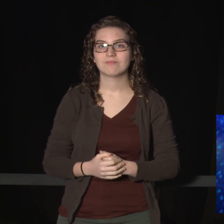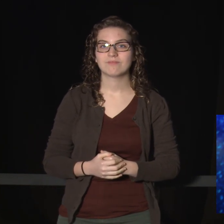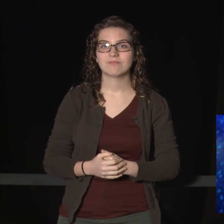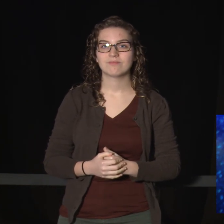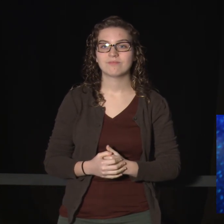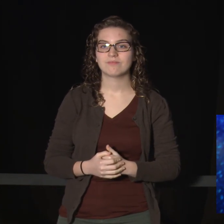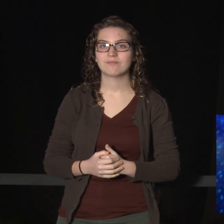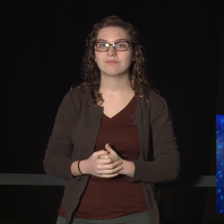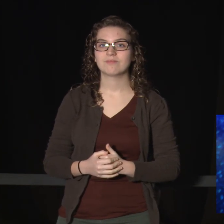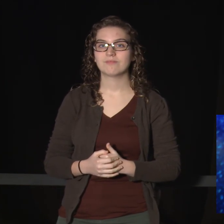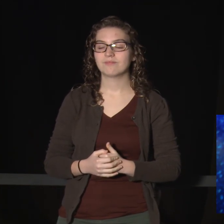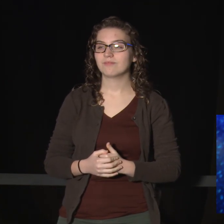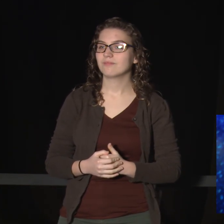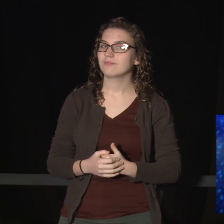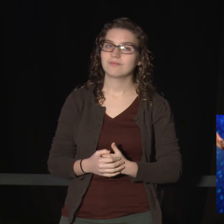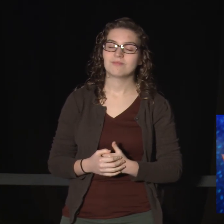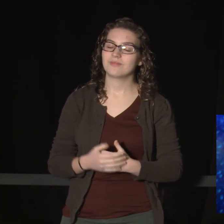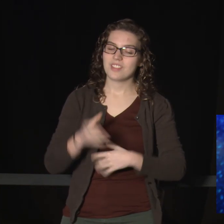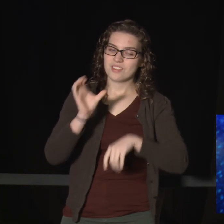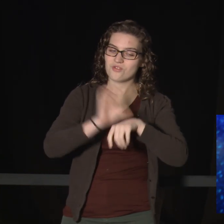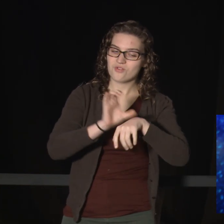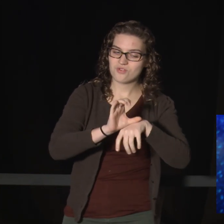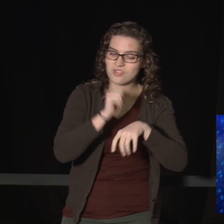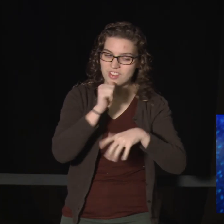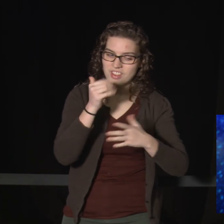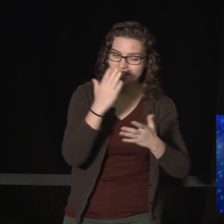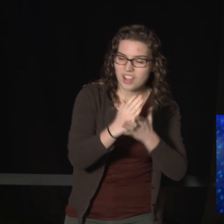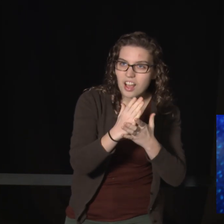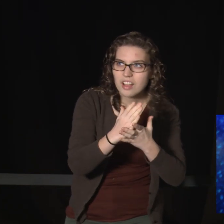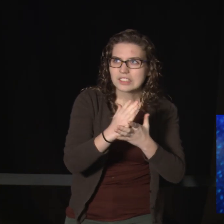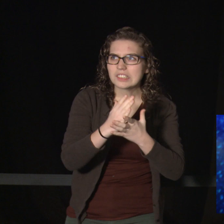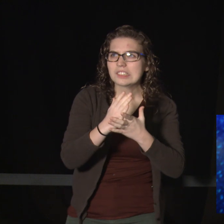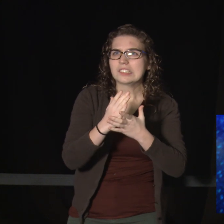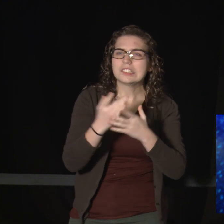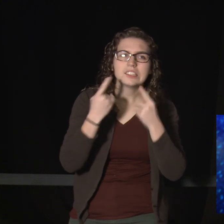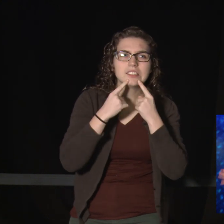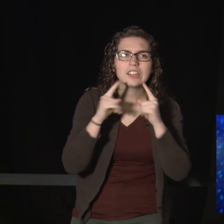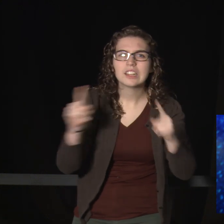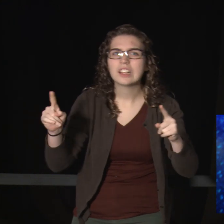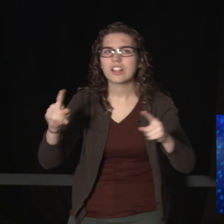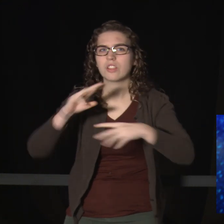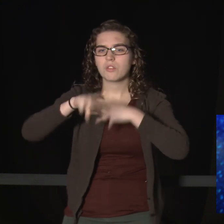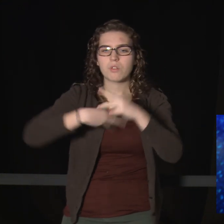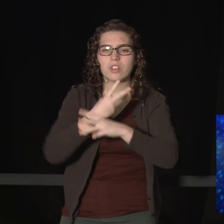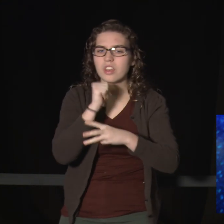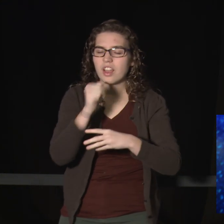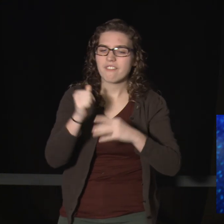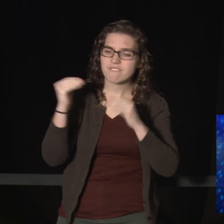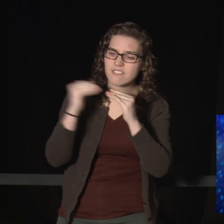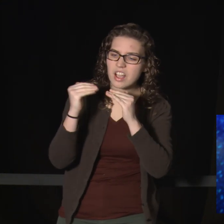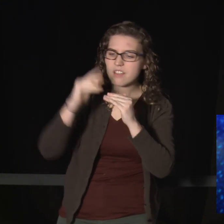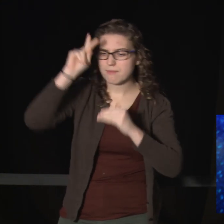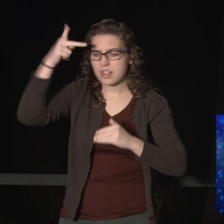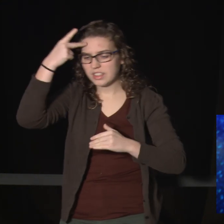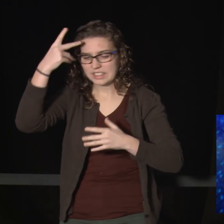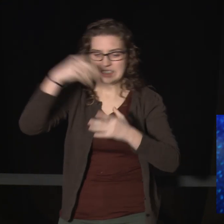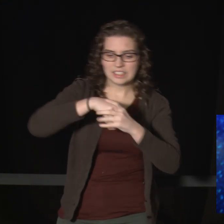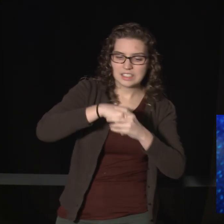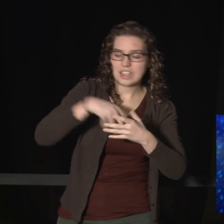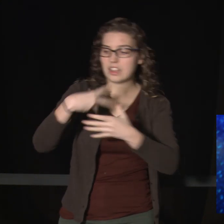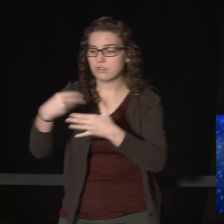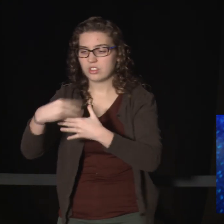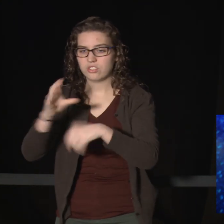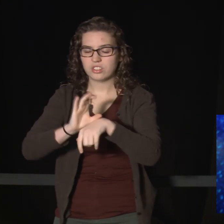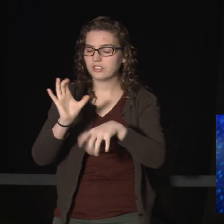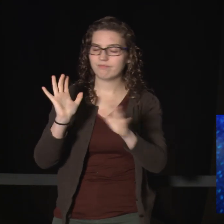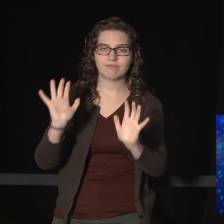Oh, beloved, the church didn't stop to declare how unfair the world was, how unfair politics were in or out of the church. The